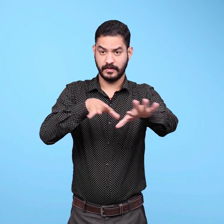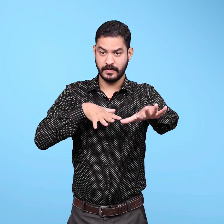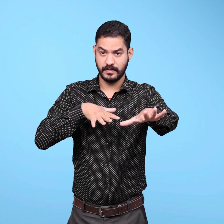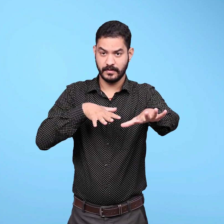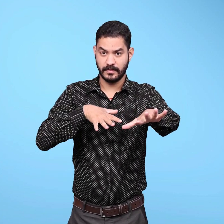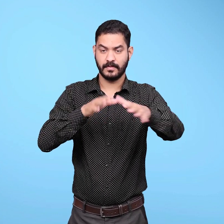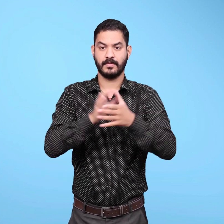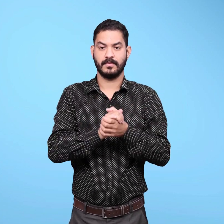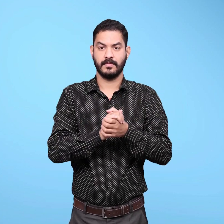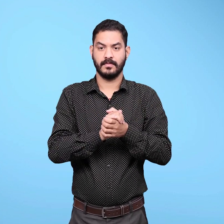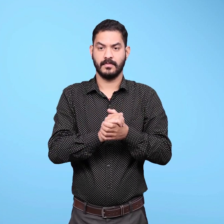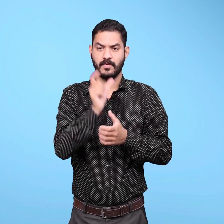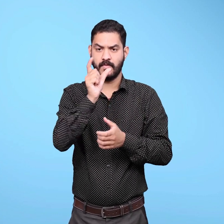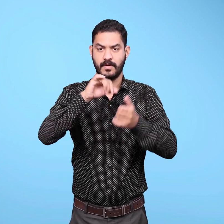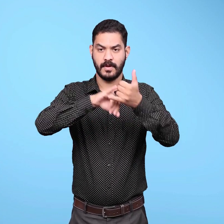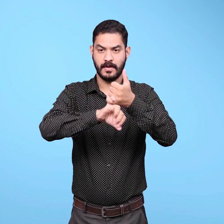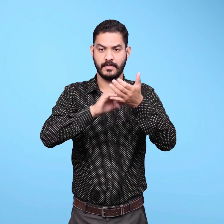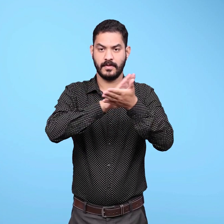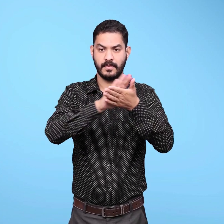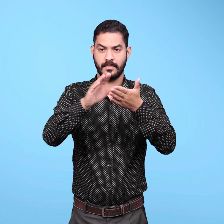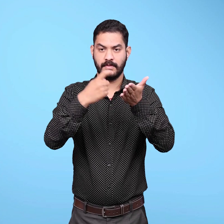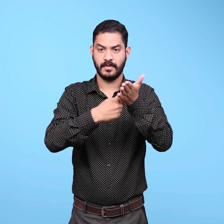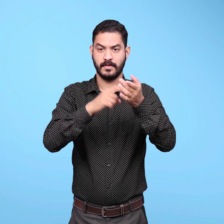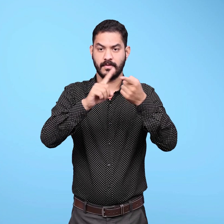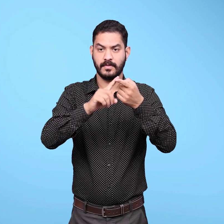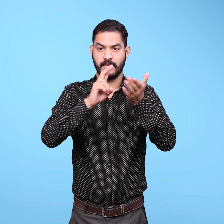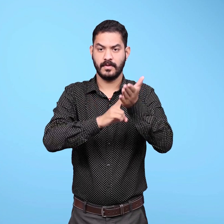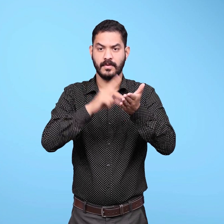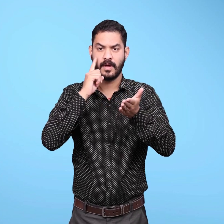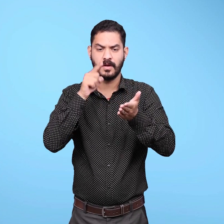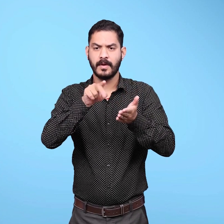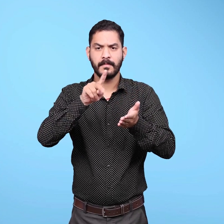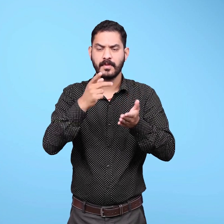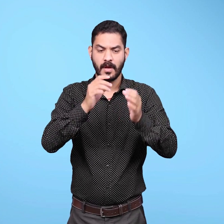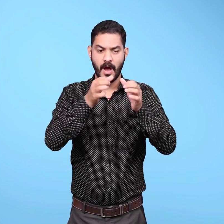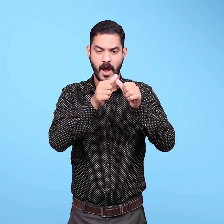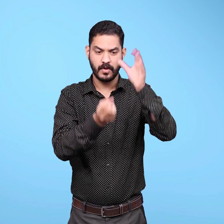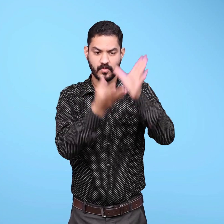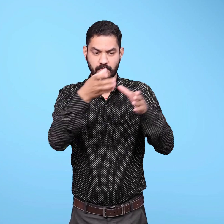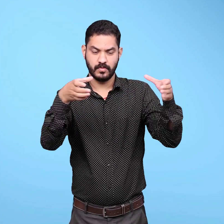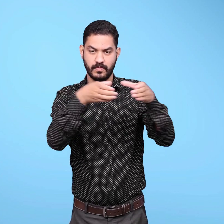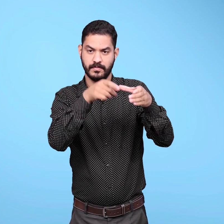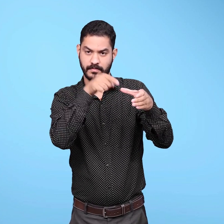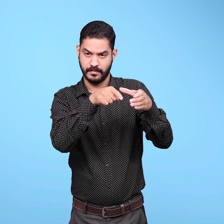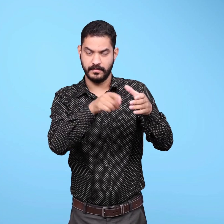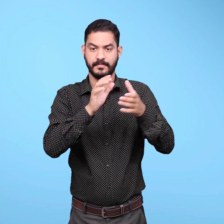city, Shreni.